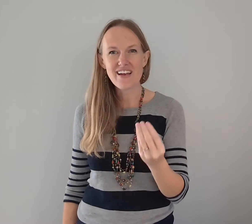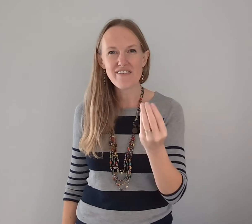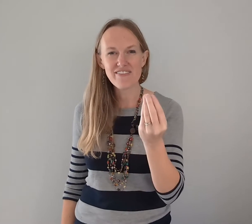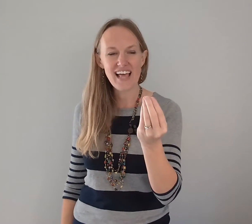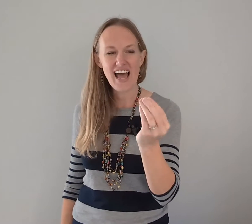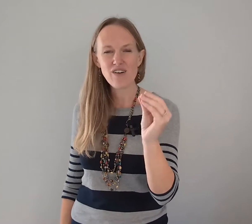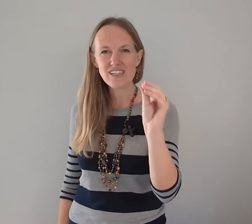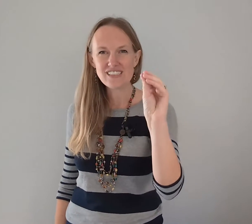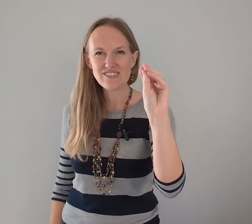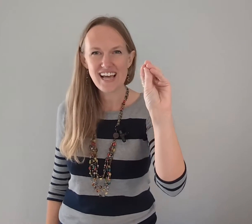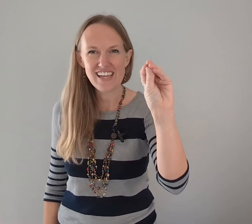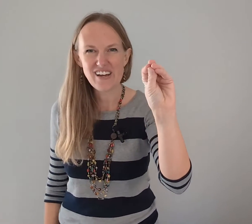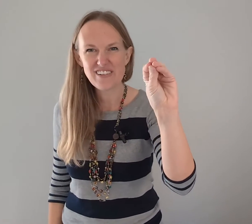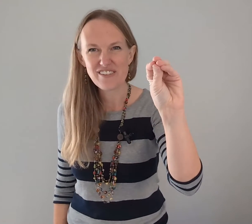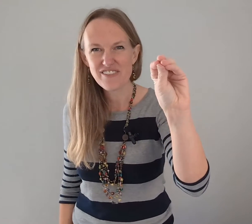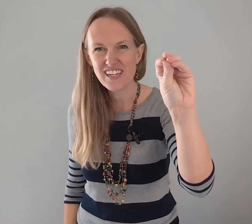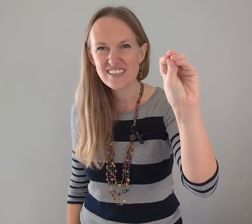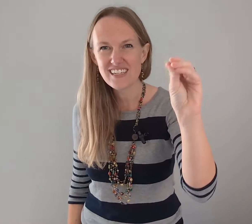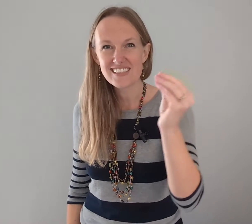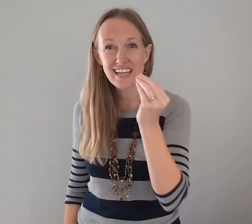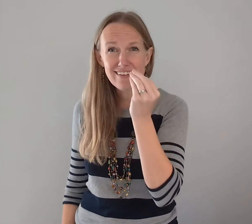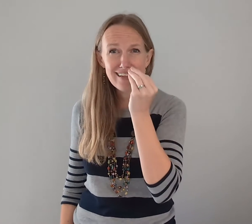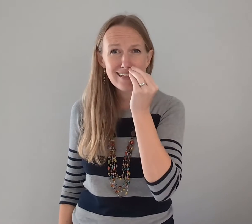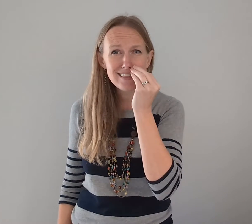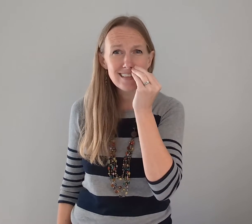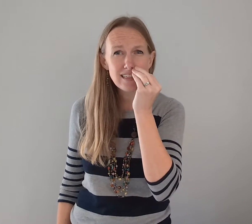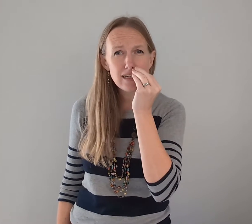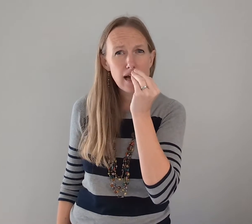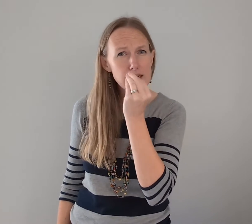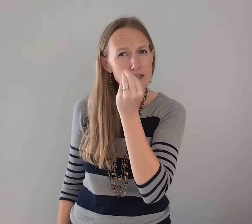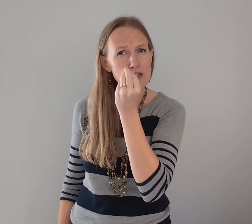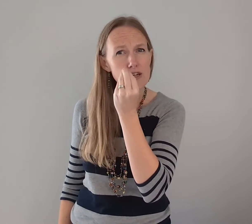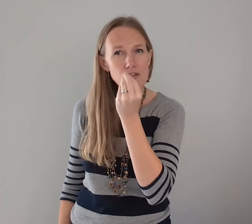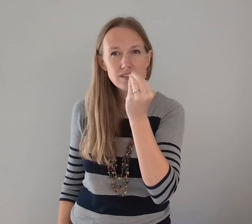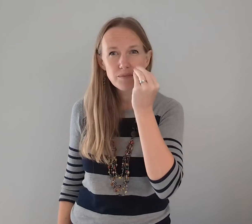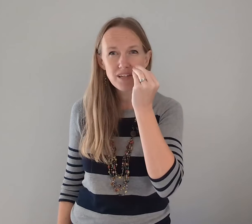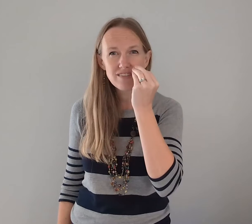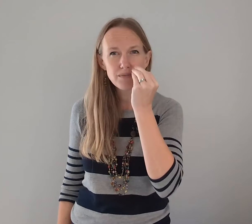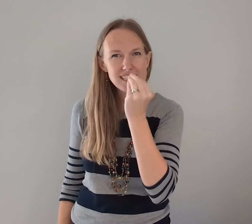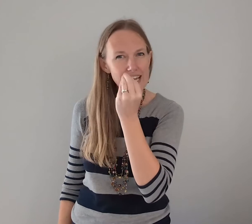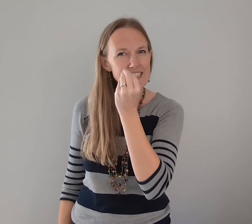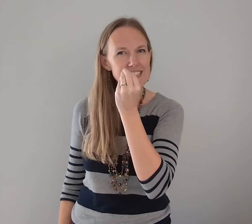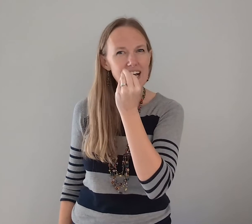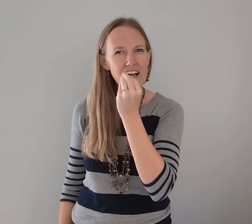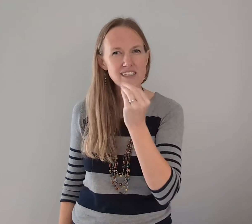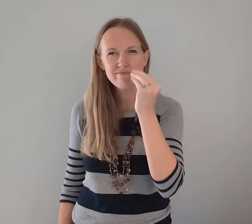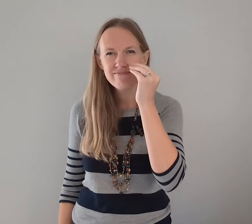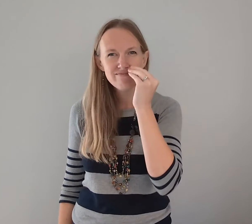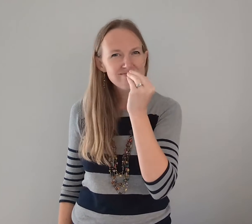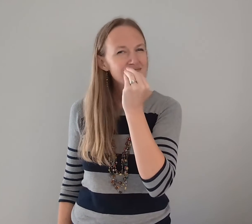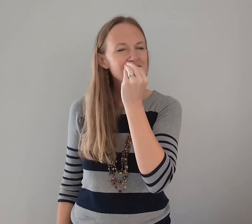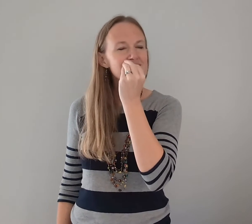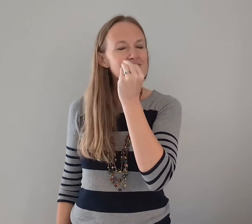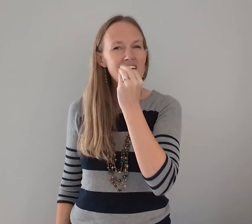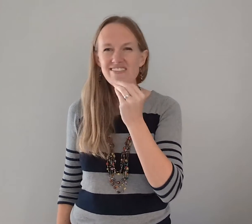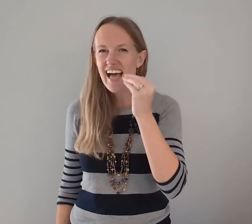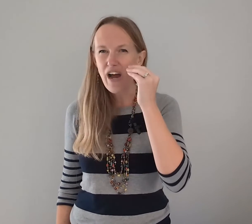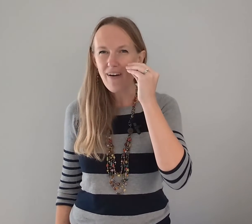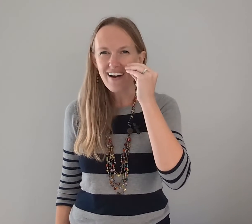a flower. So for that, you have your fingers all together like this, and then under your nose, bring it from side to side. A flower,